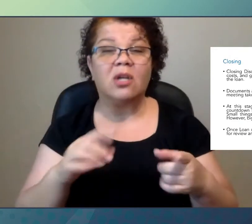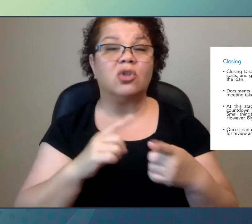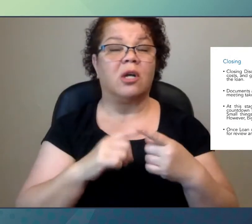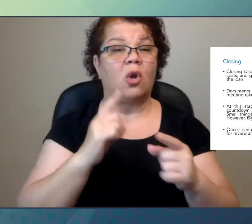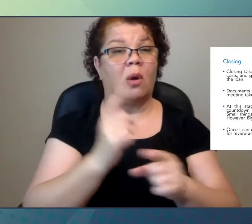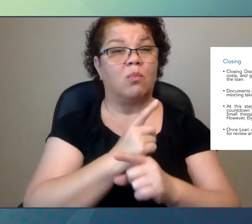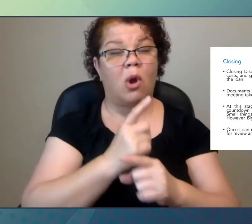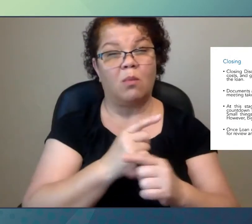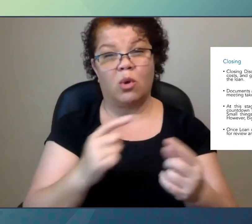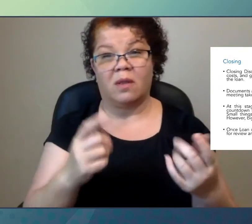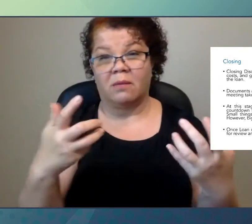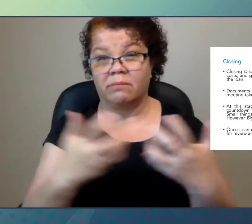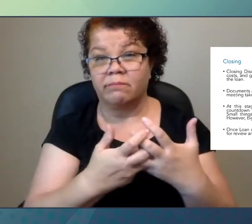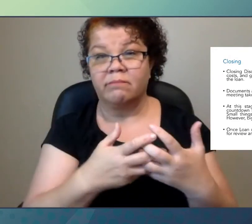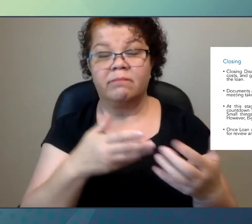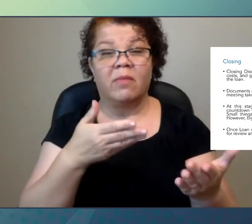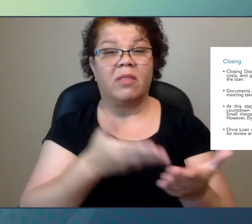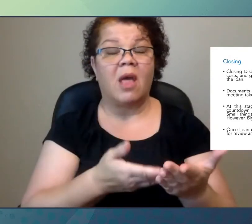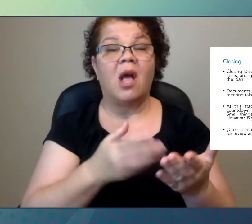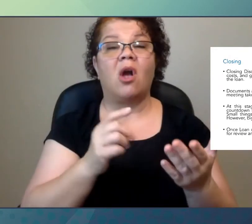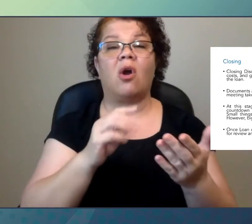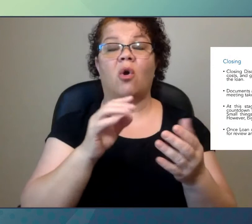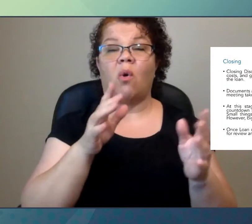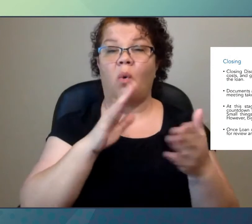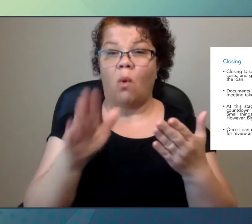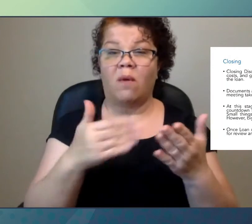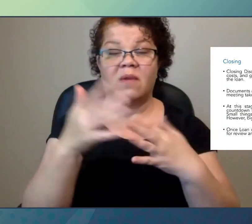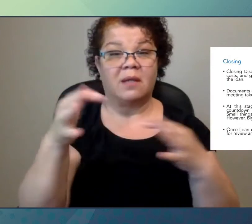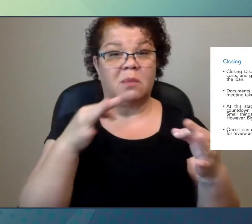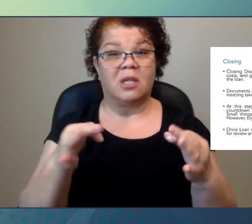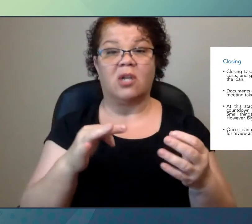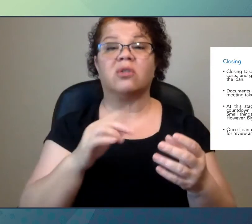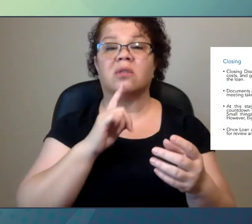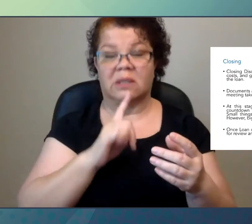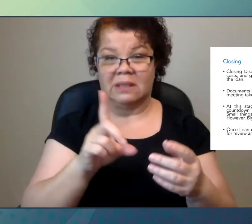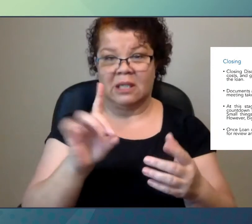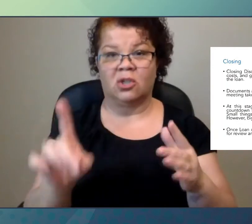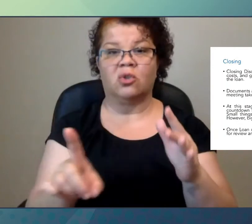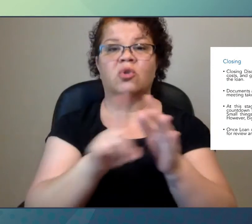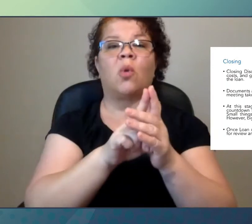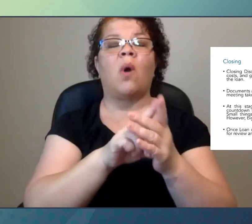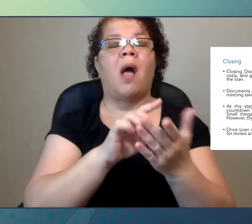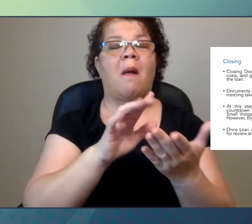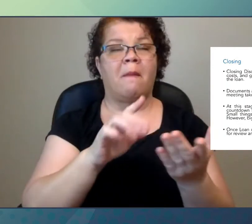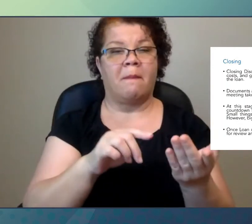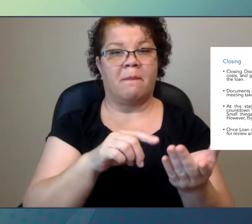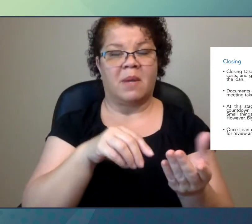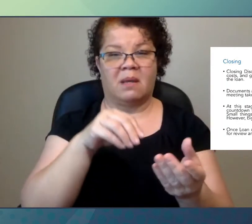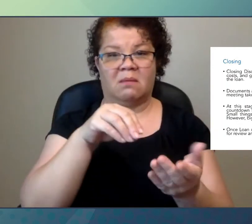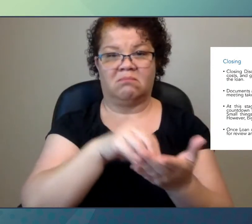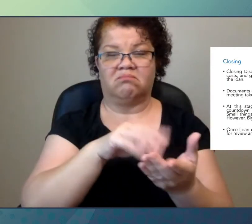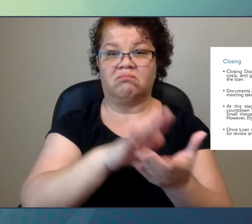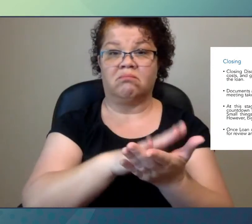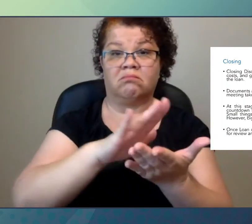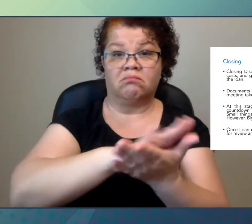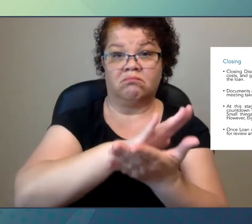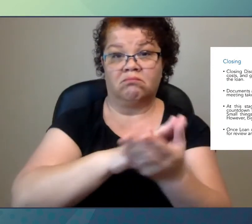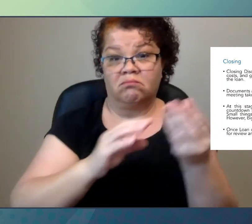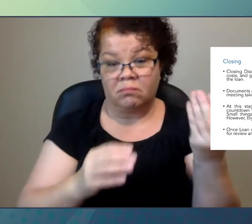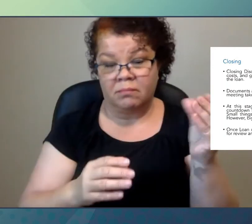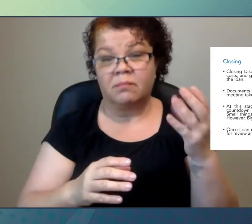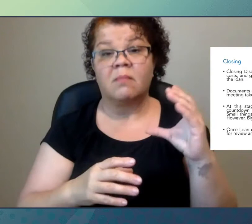executed, and explanations were given to all of the explanations we needed. And once